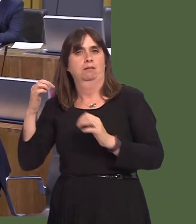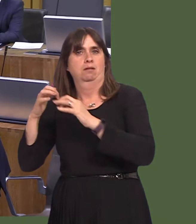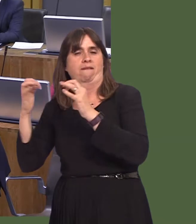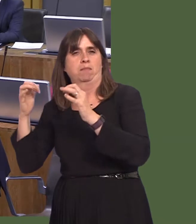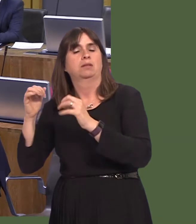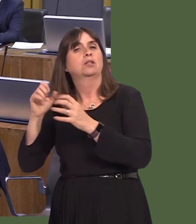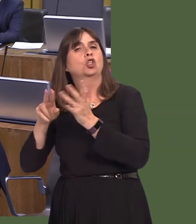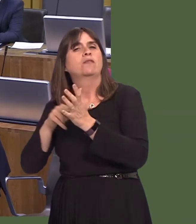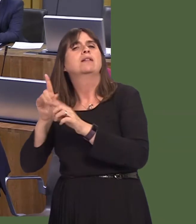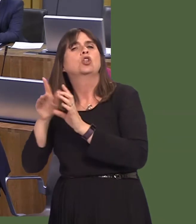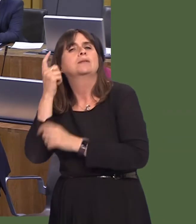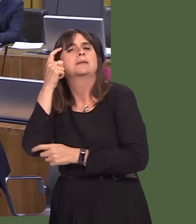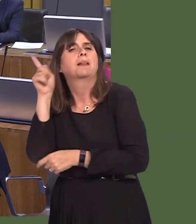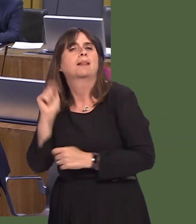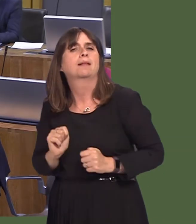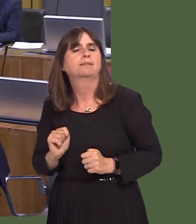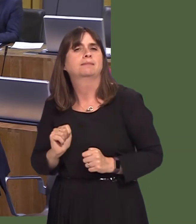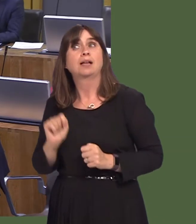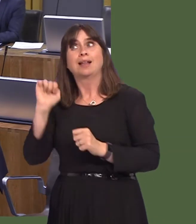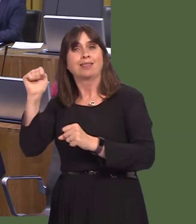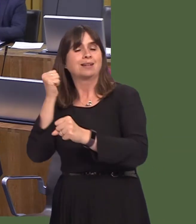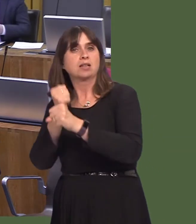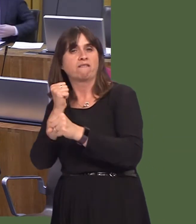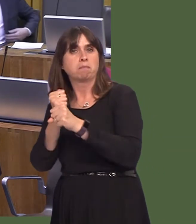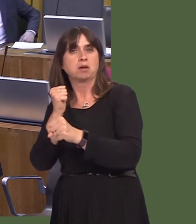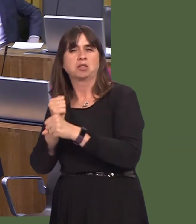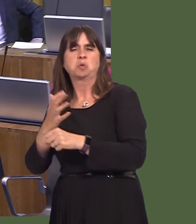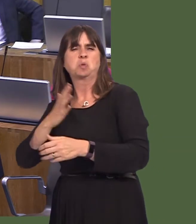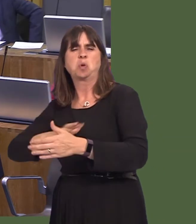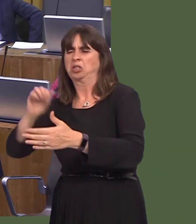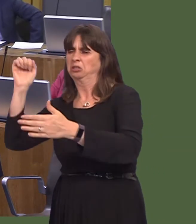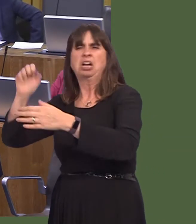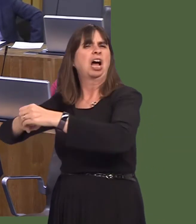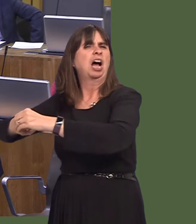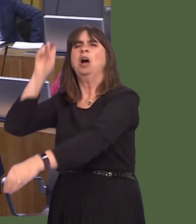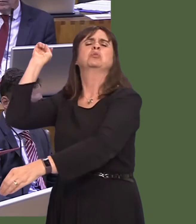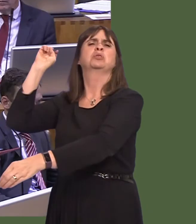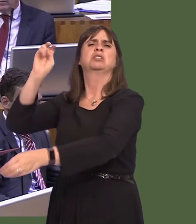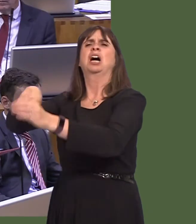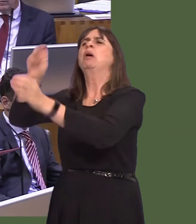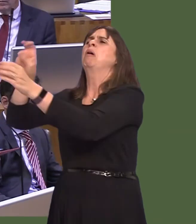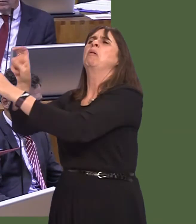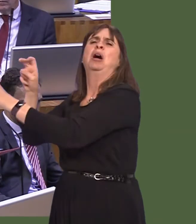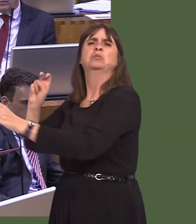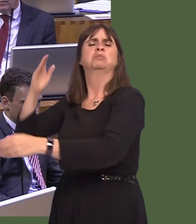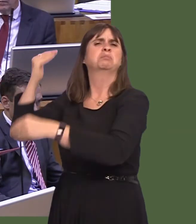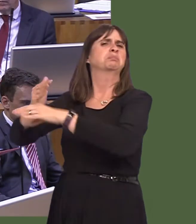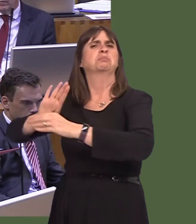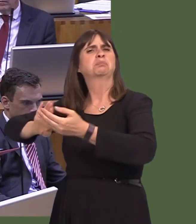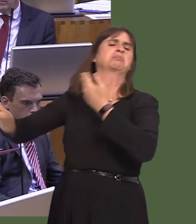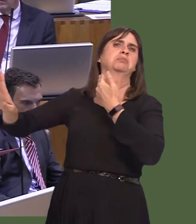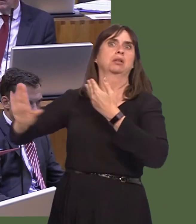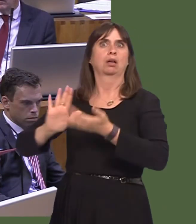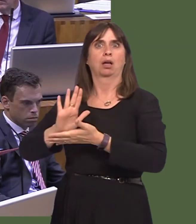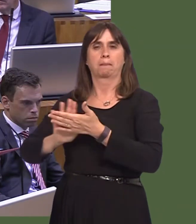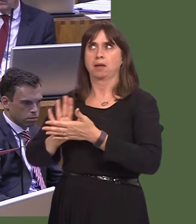London. We don't even have a government that is absolutely determined on a hard Brexit and absolutely determined to move it